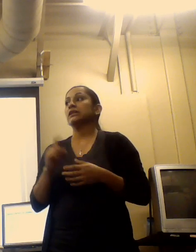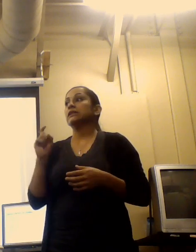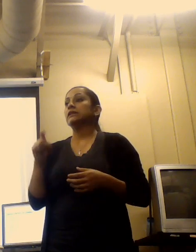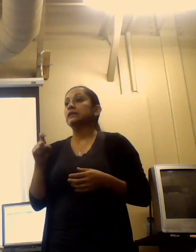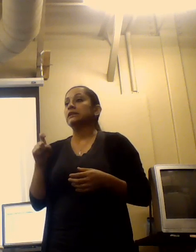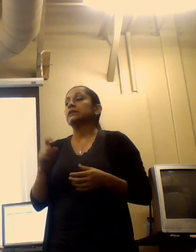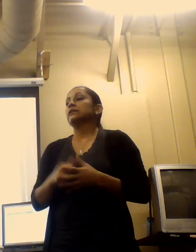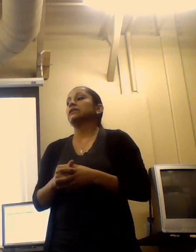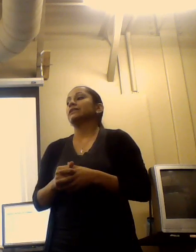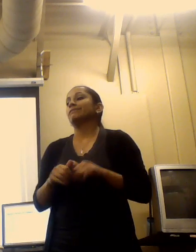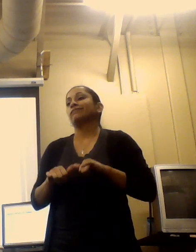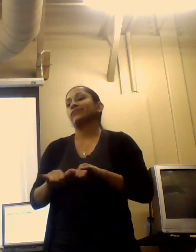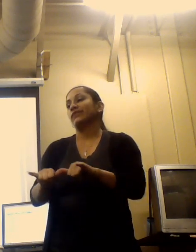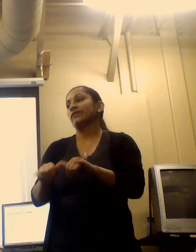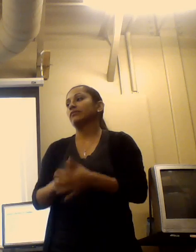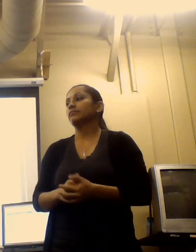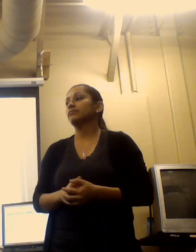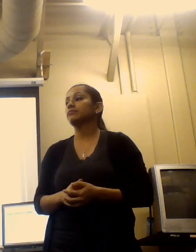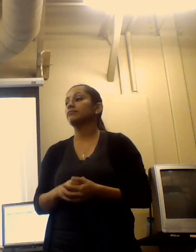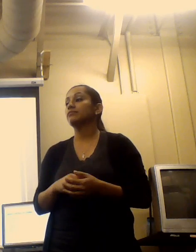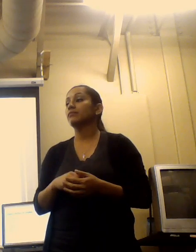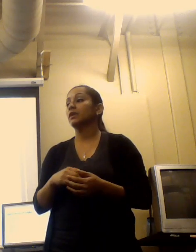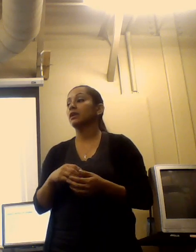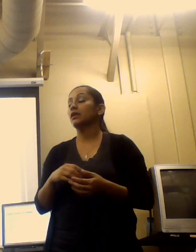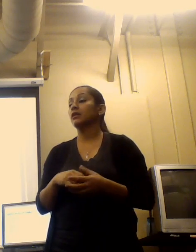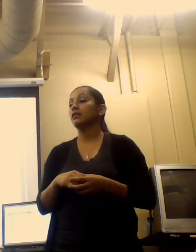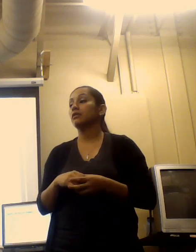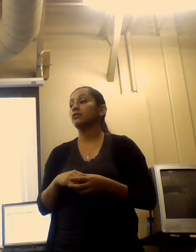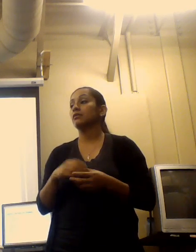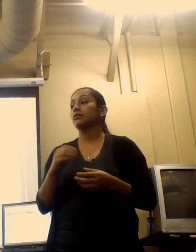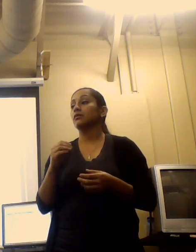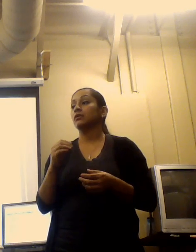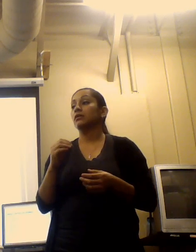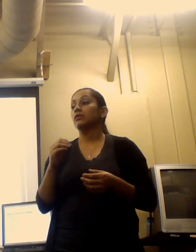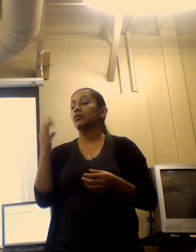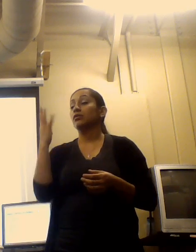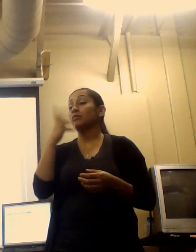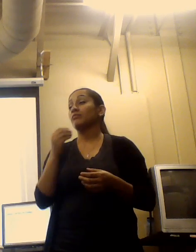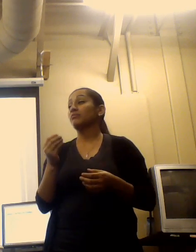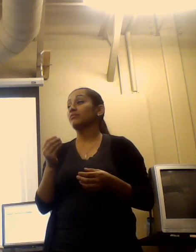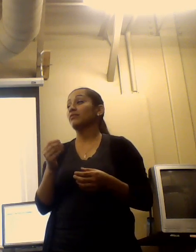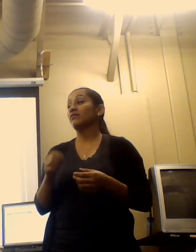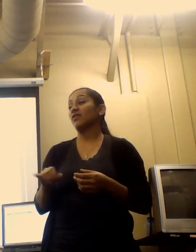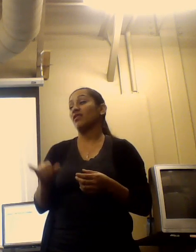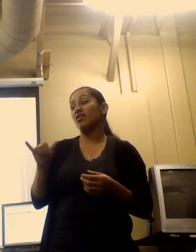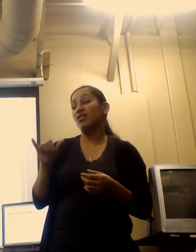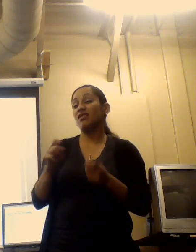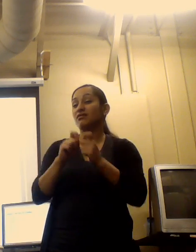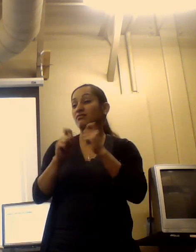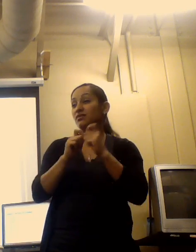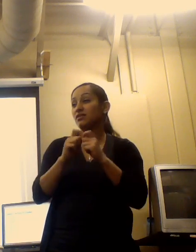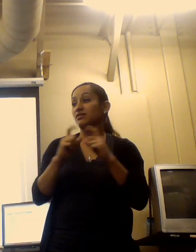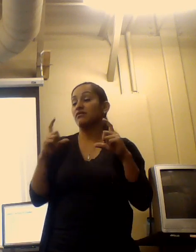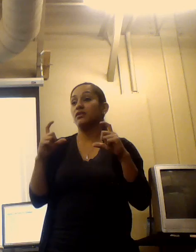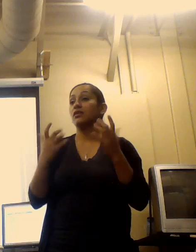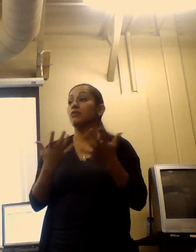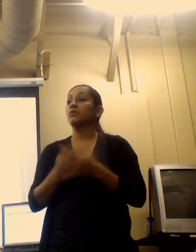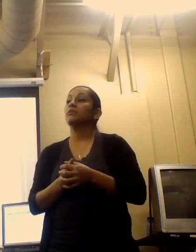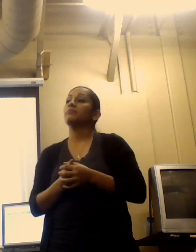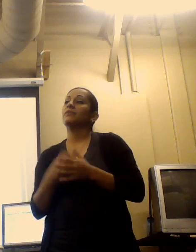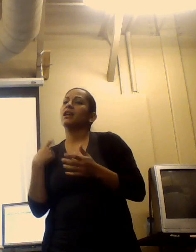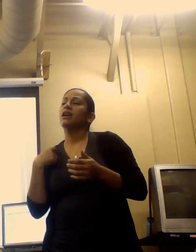The beauty of these cameras is on the fly, I can go from being outside on a bright sunny day and